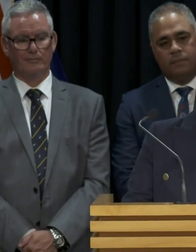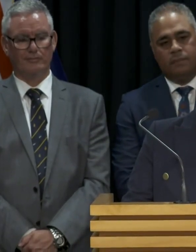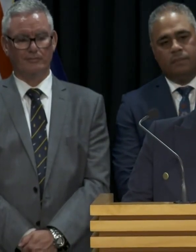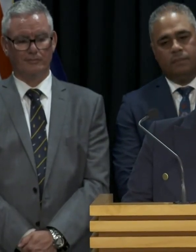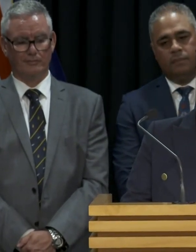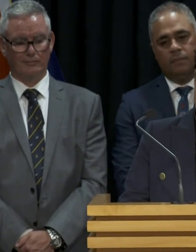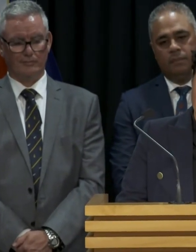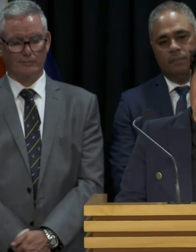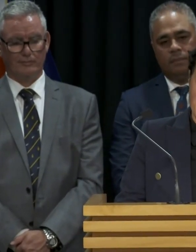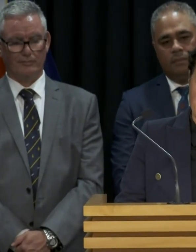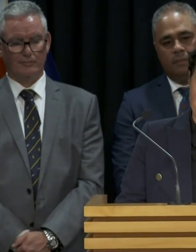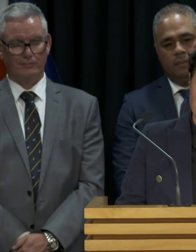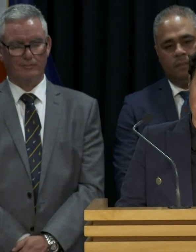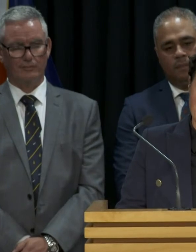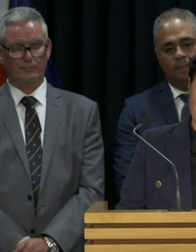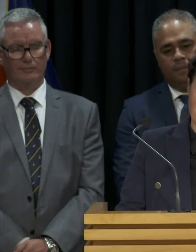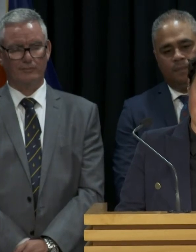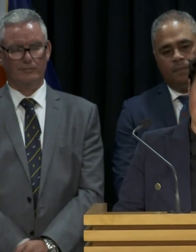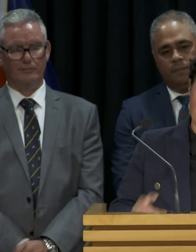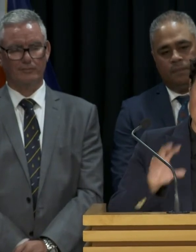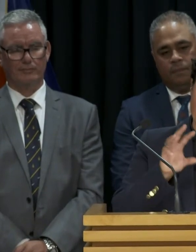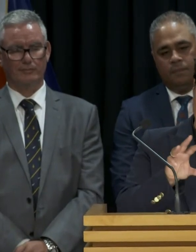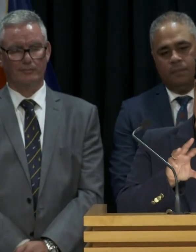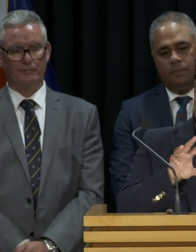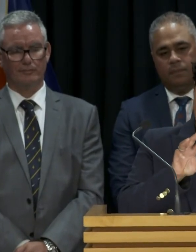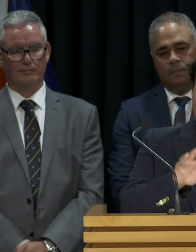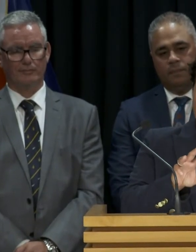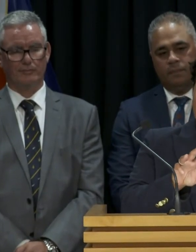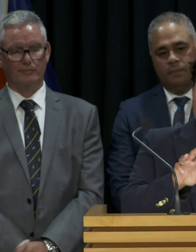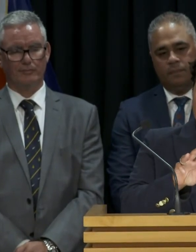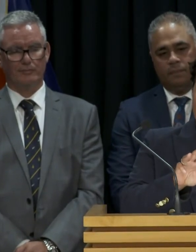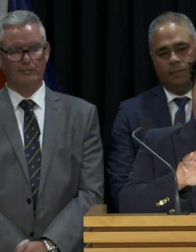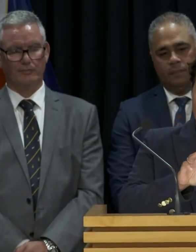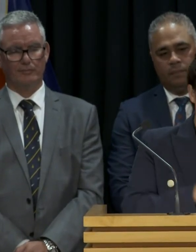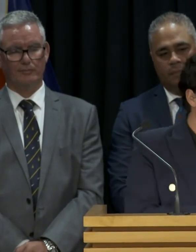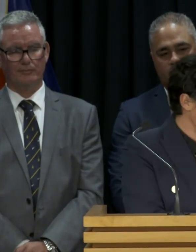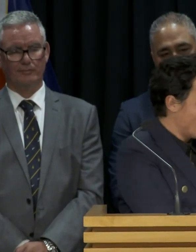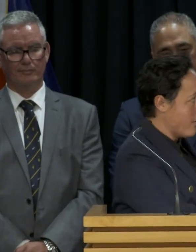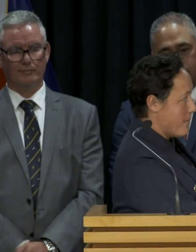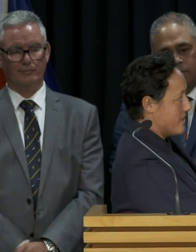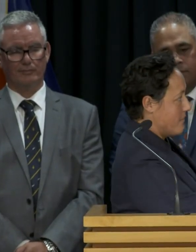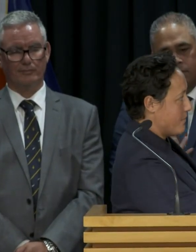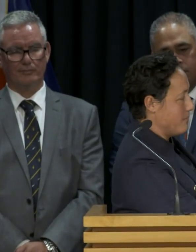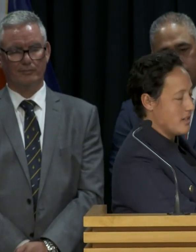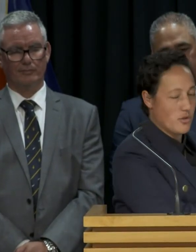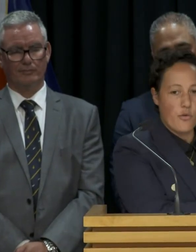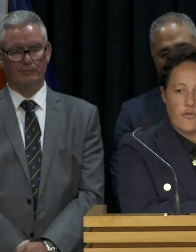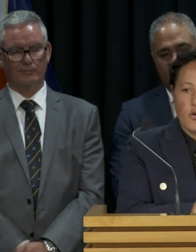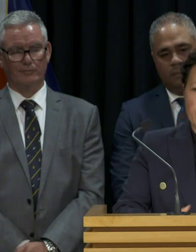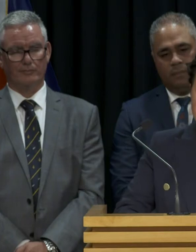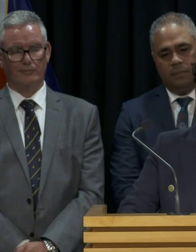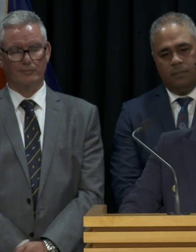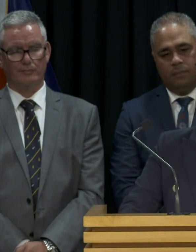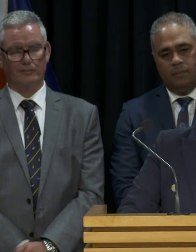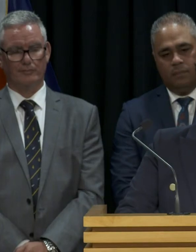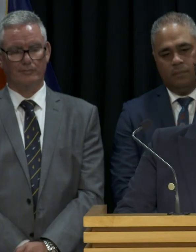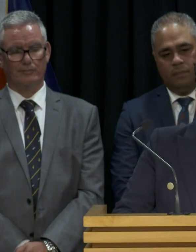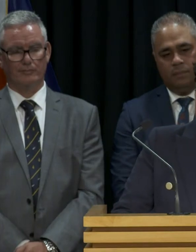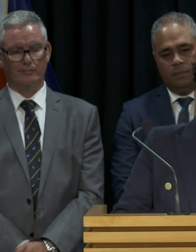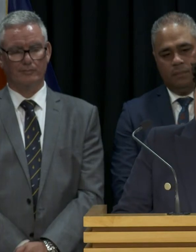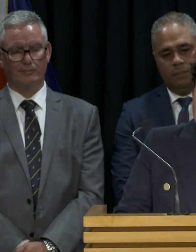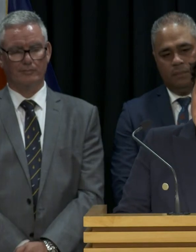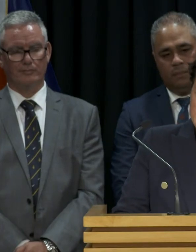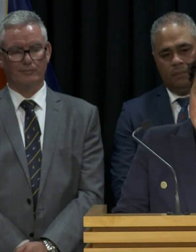part of a team that has really put a spotlight on our regions. We represent pretty much all 4 winds